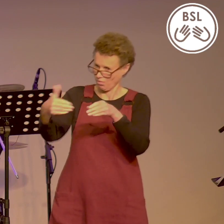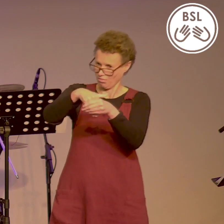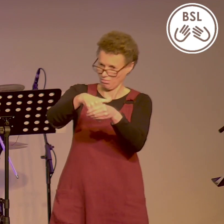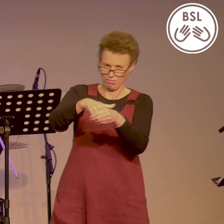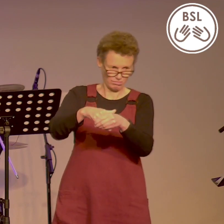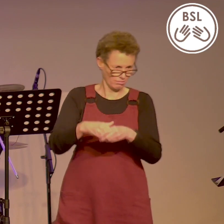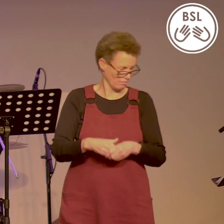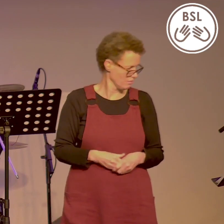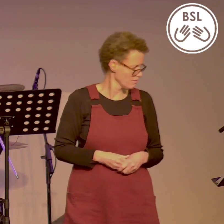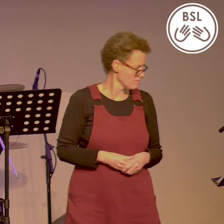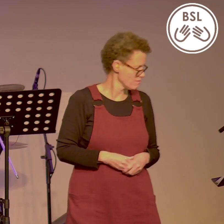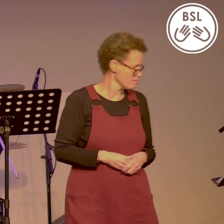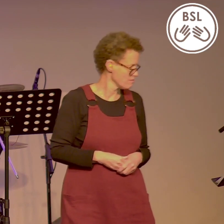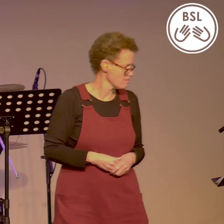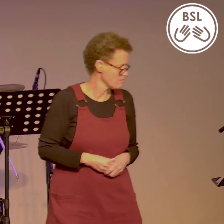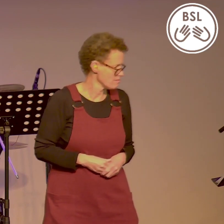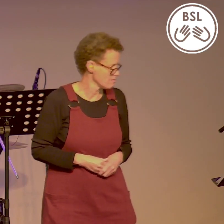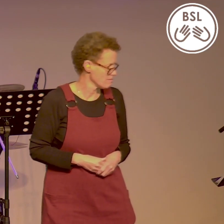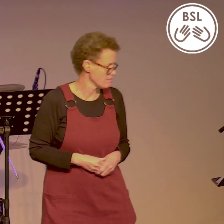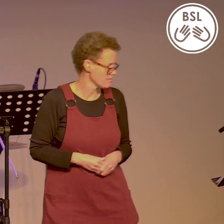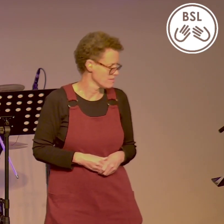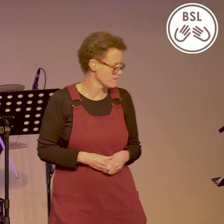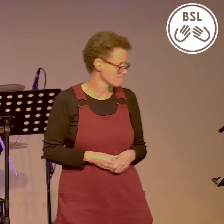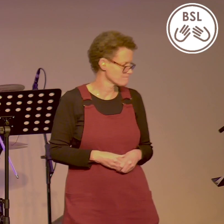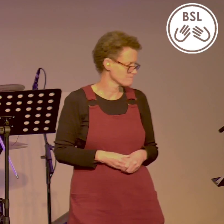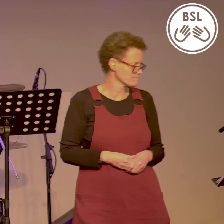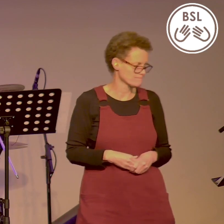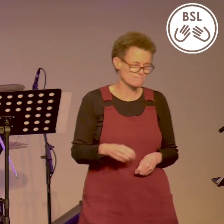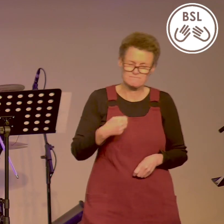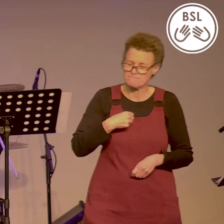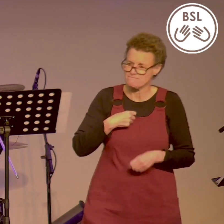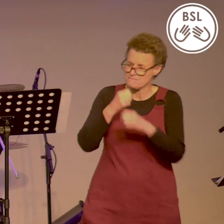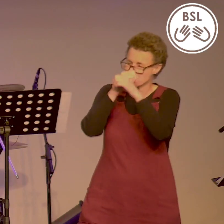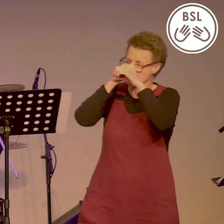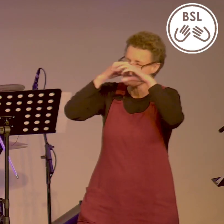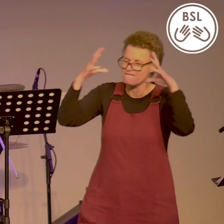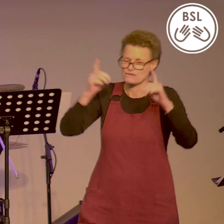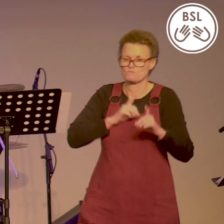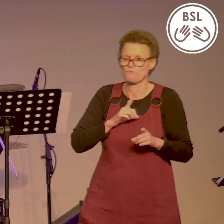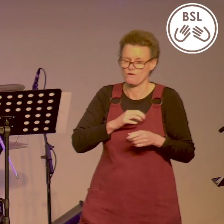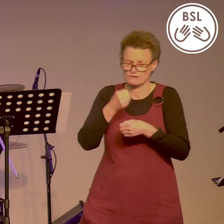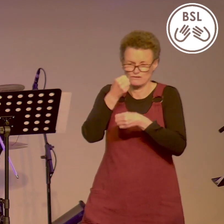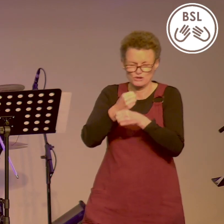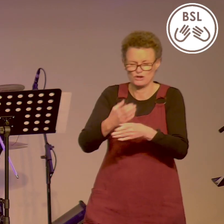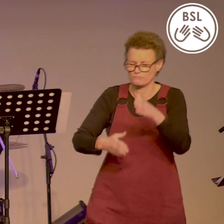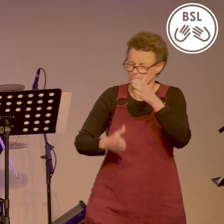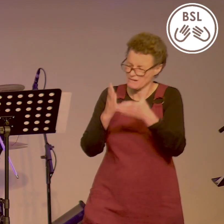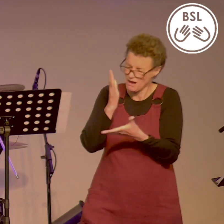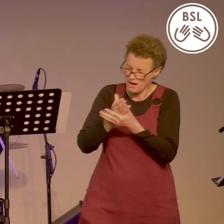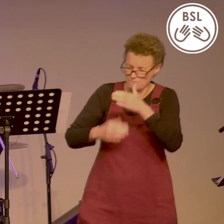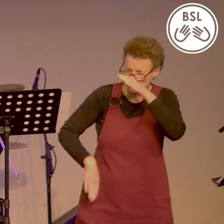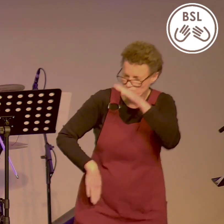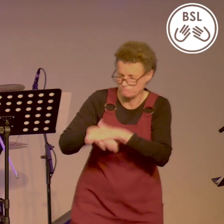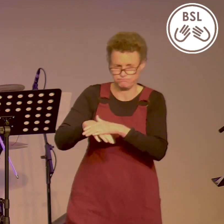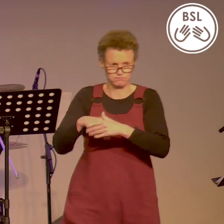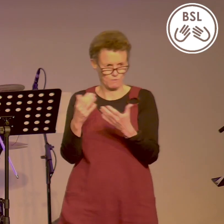We're all the body of Christ, and we're all included in that, every single one of us.